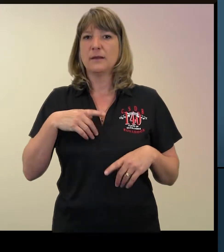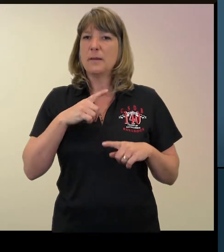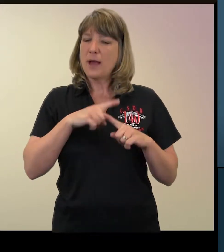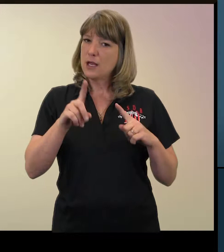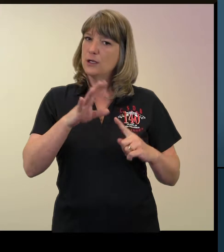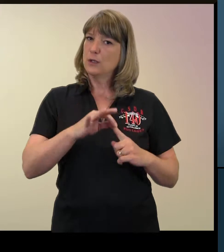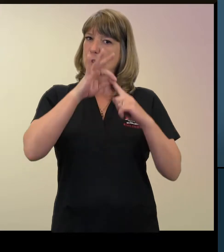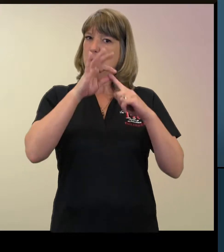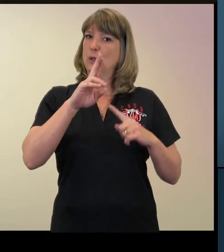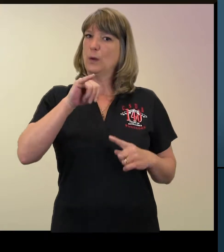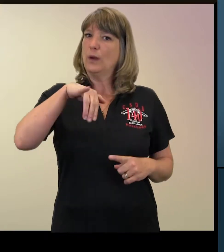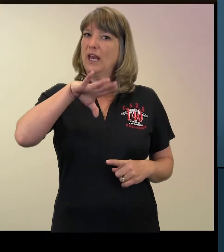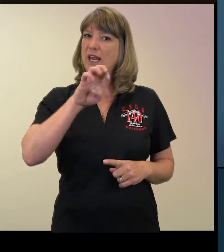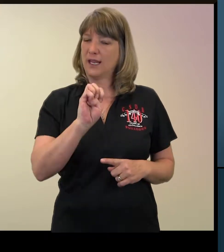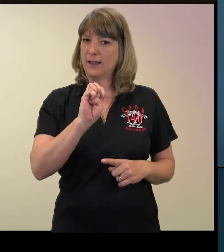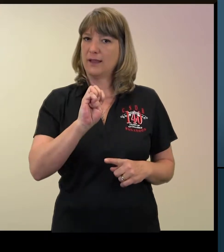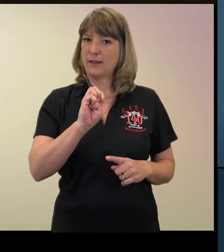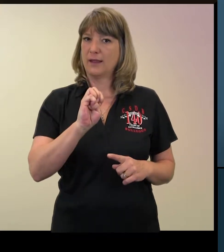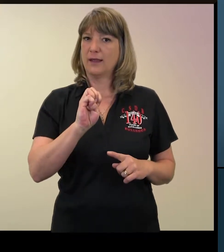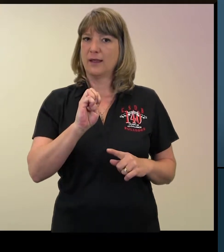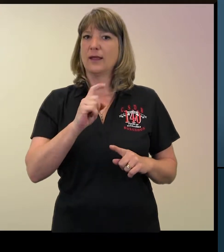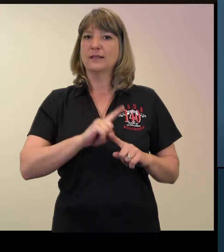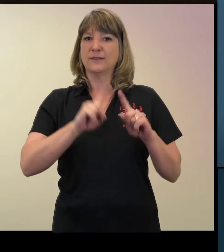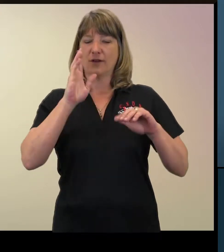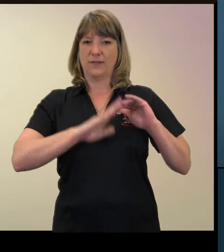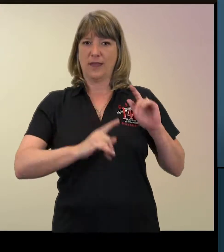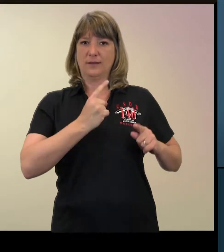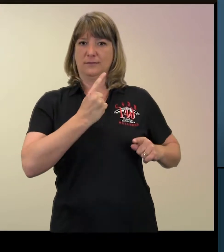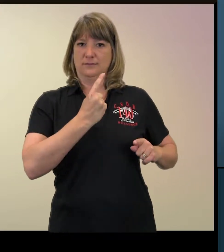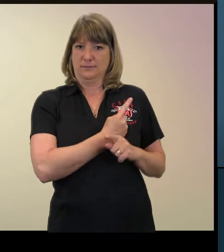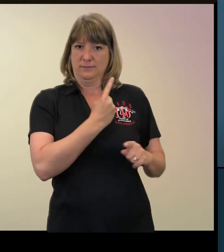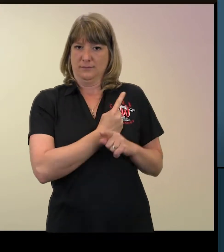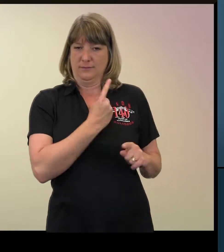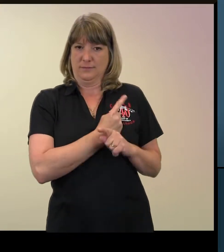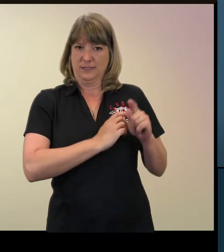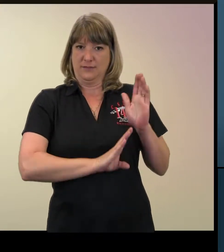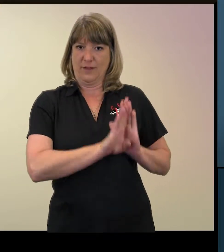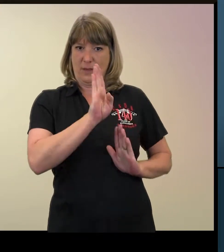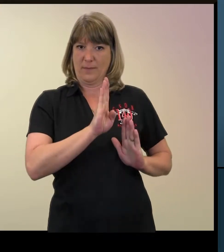that differ from typical developmental patterns.